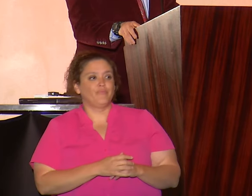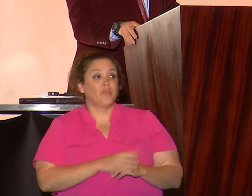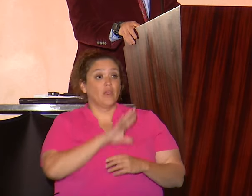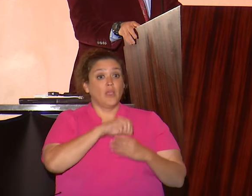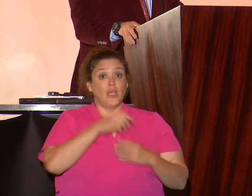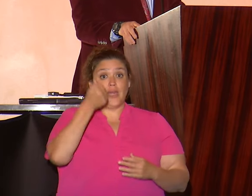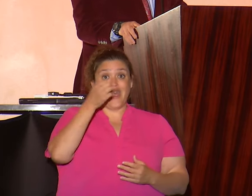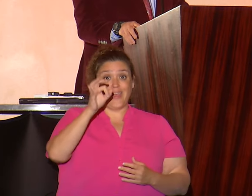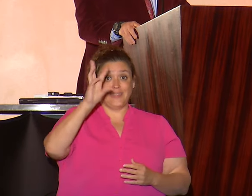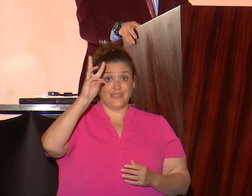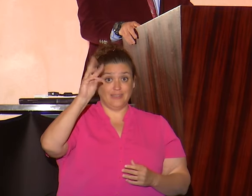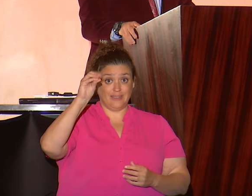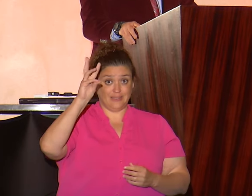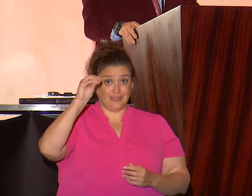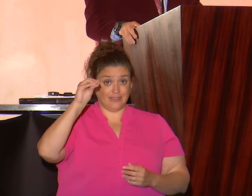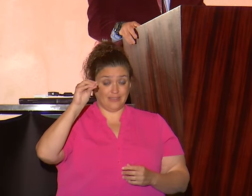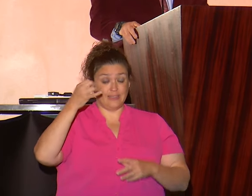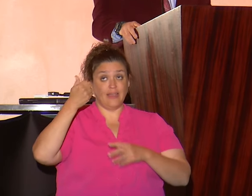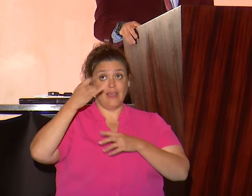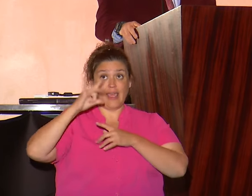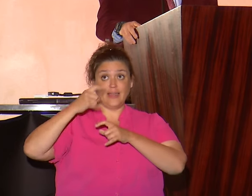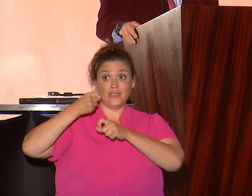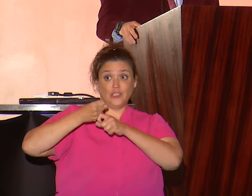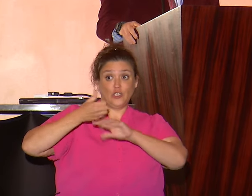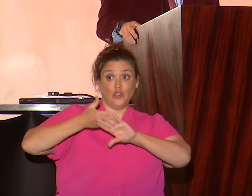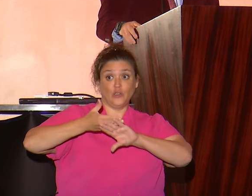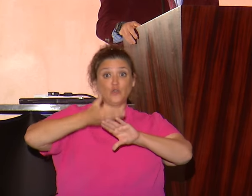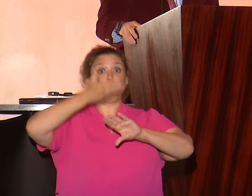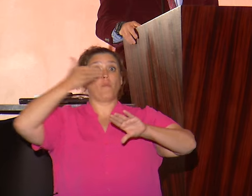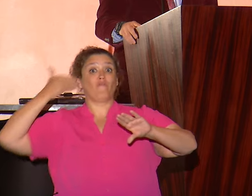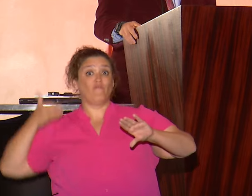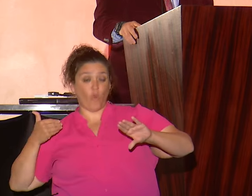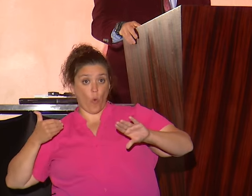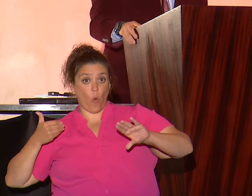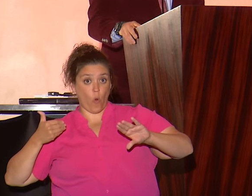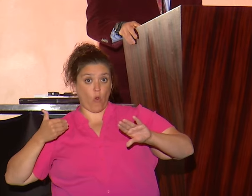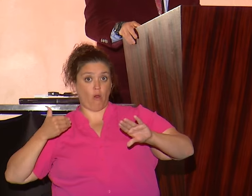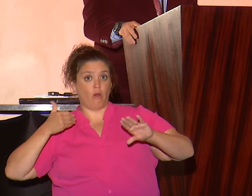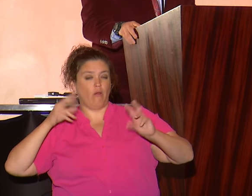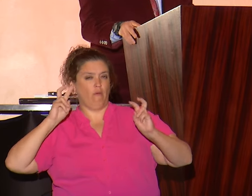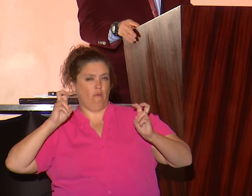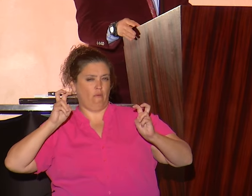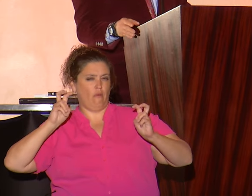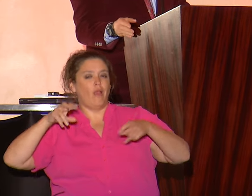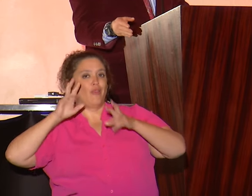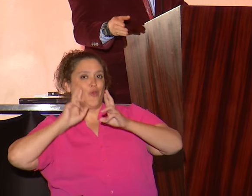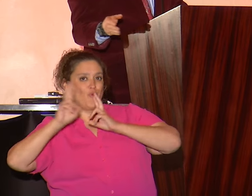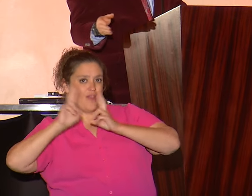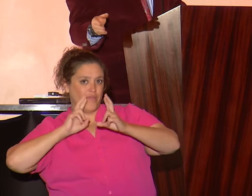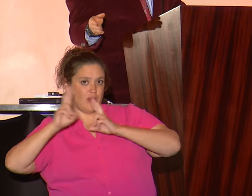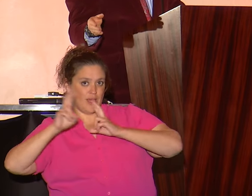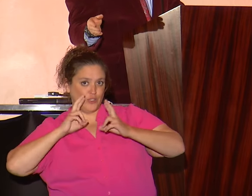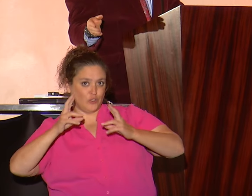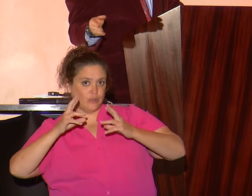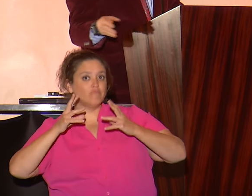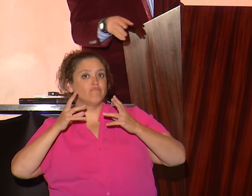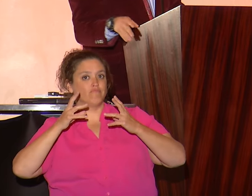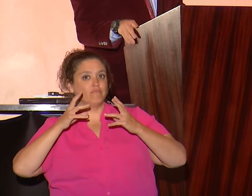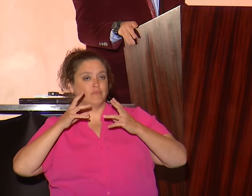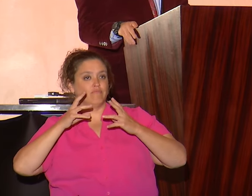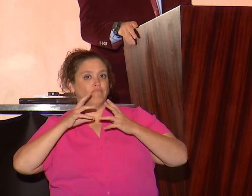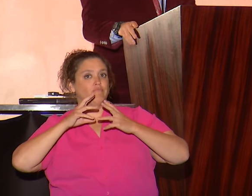1960, 18 years before Kimball supposedly received the revelation